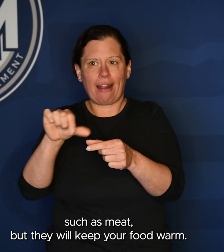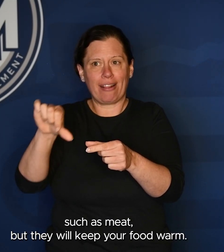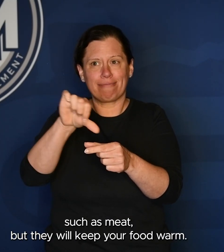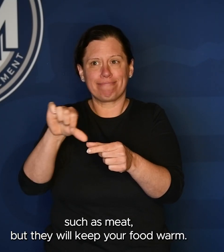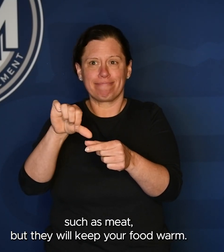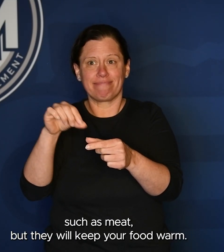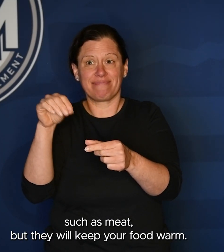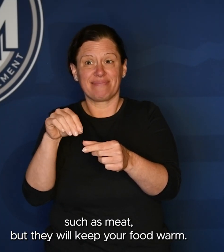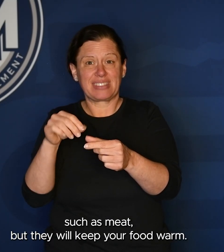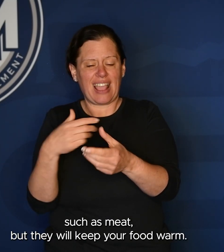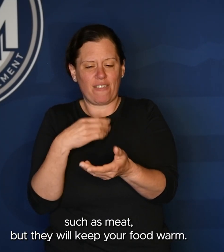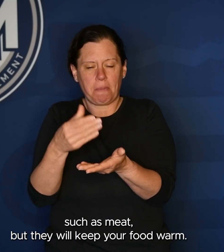but they will keep your food warm.